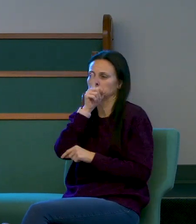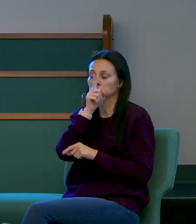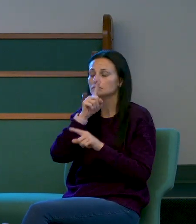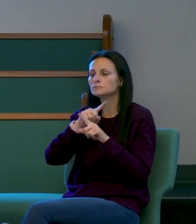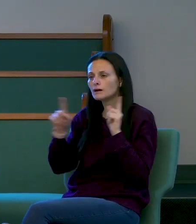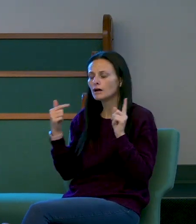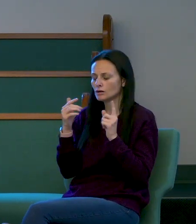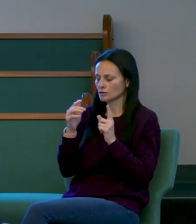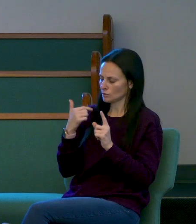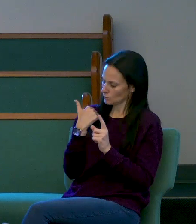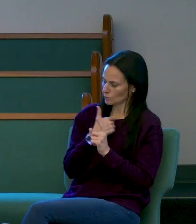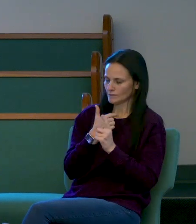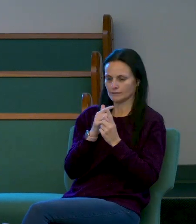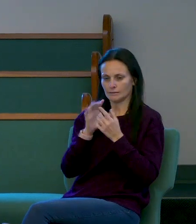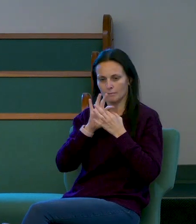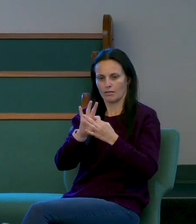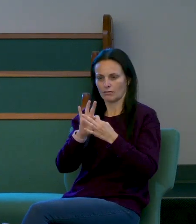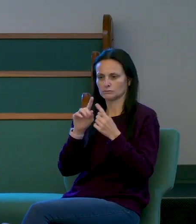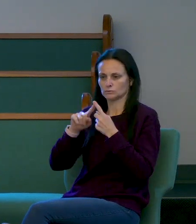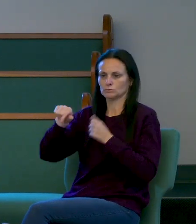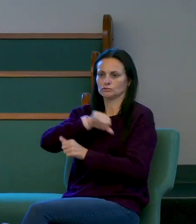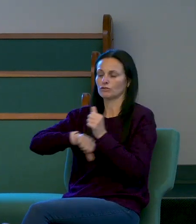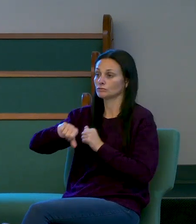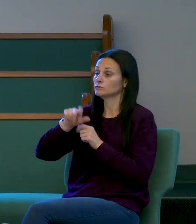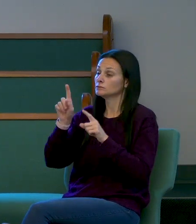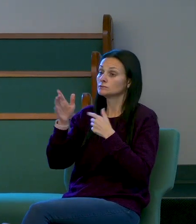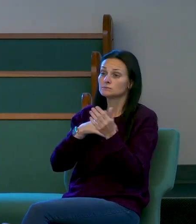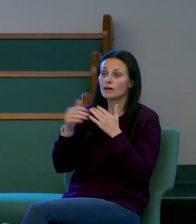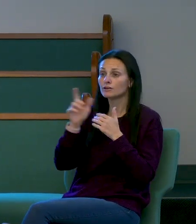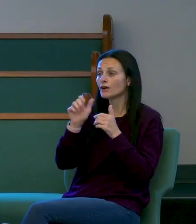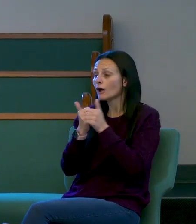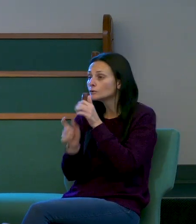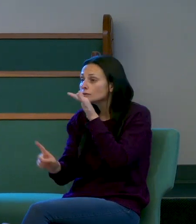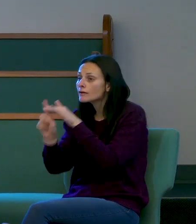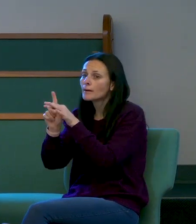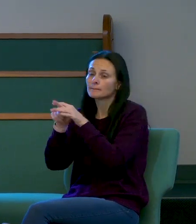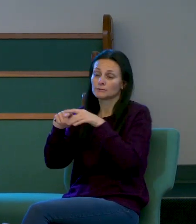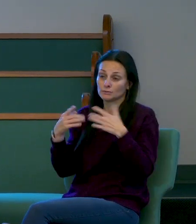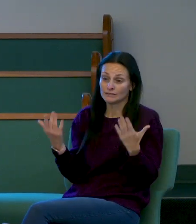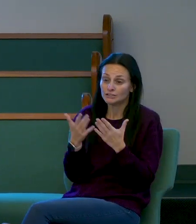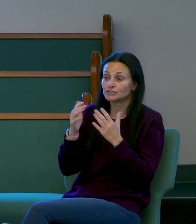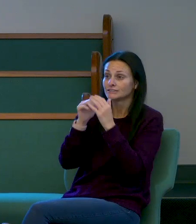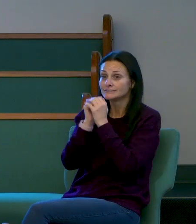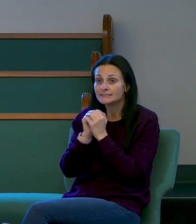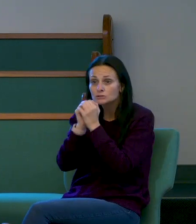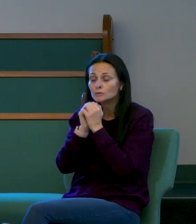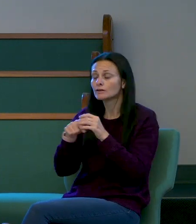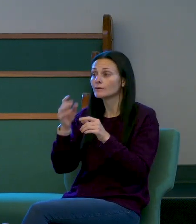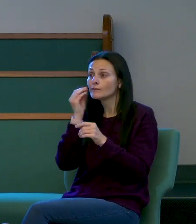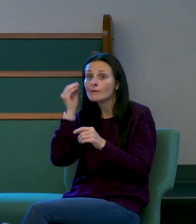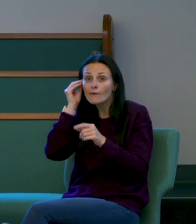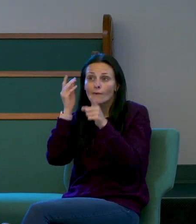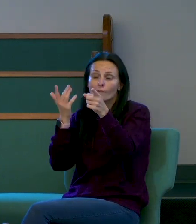us that we belong to one another. No matter where you are or how you come or whether you're here in sanctuary or home in